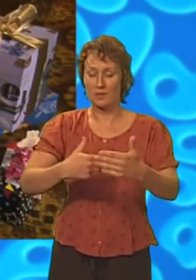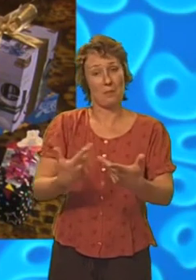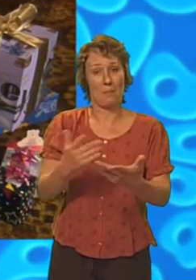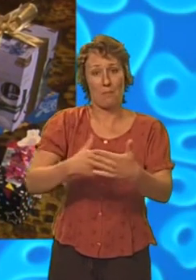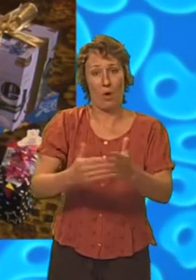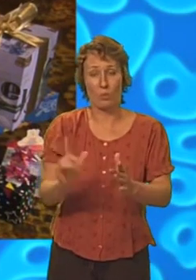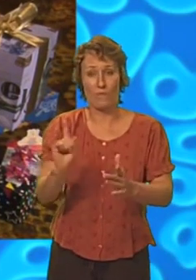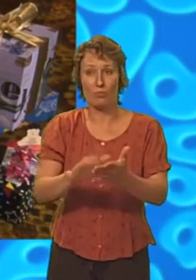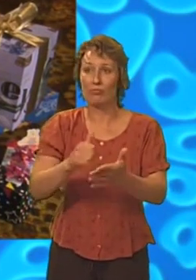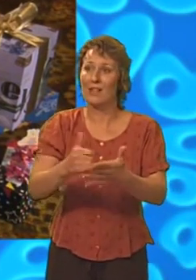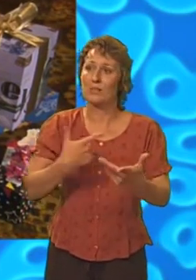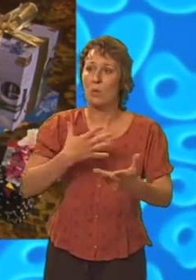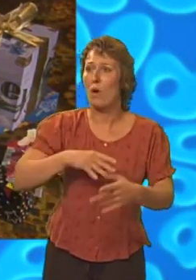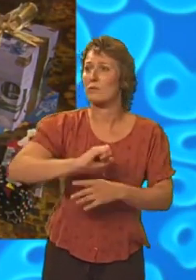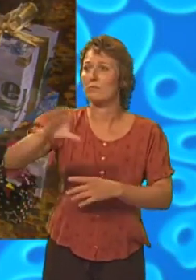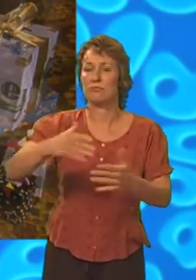want to send.